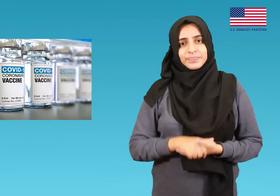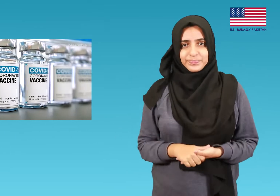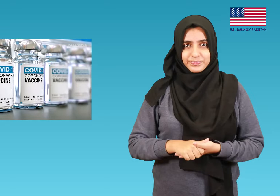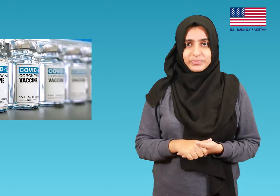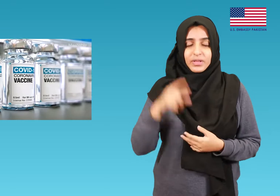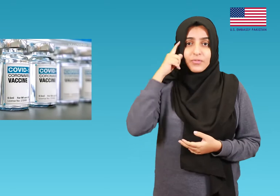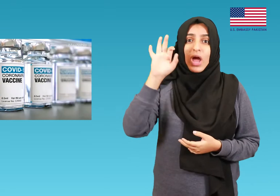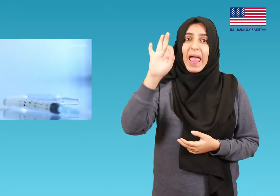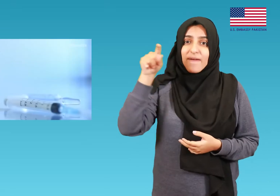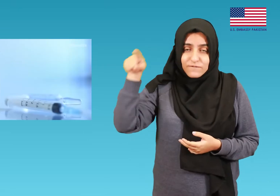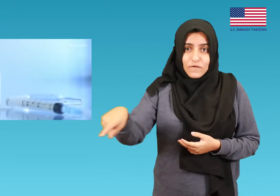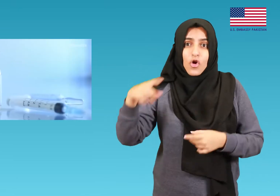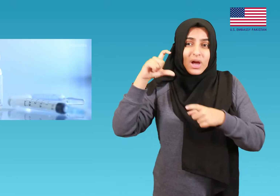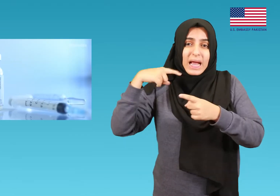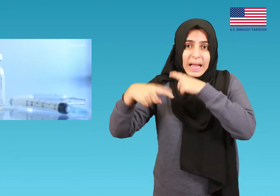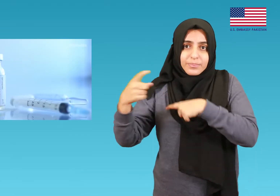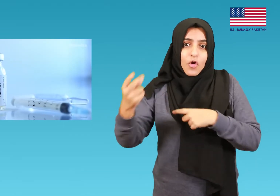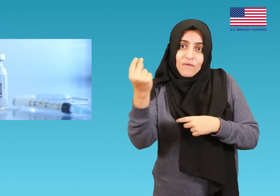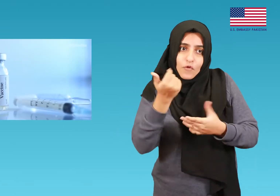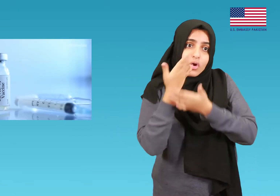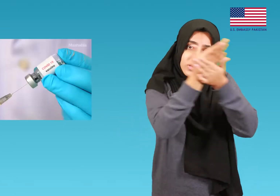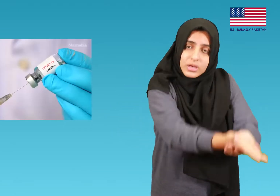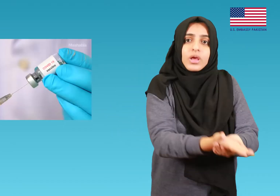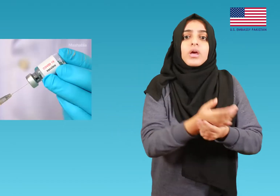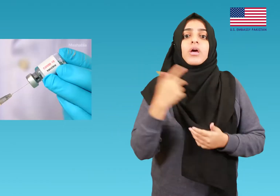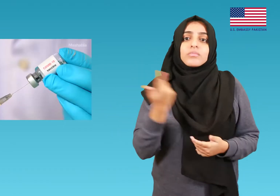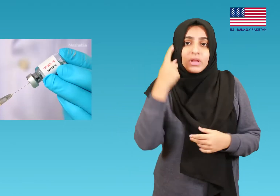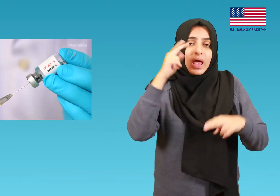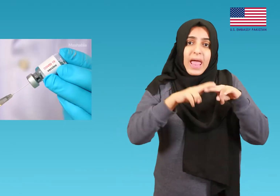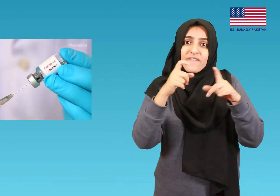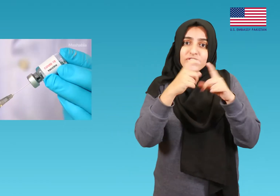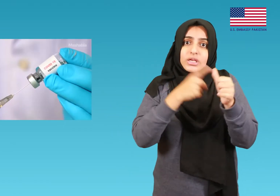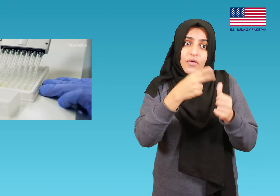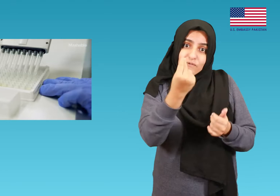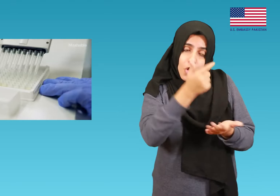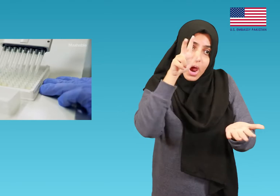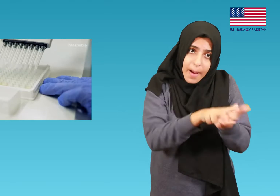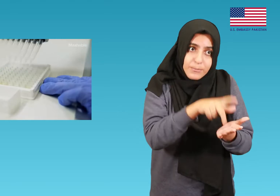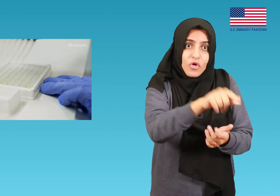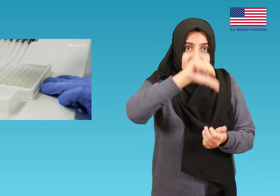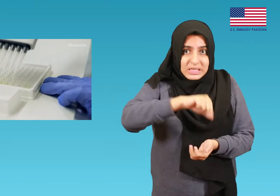Pfizer submitted its vaccine for an emergency approval from the FDA on November 20th,